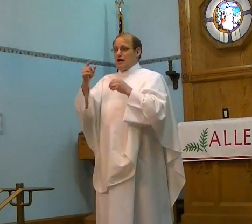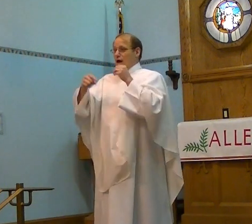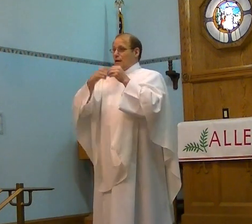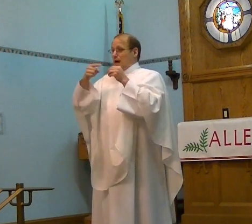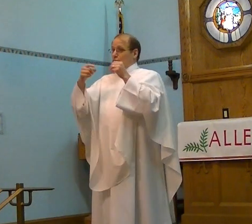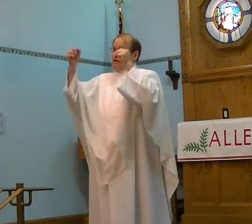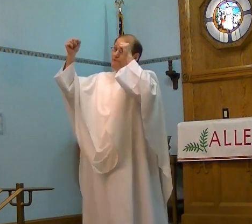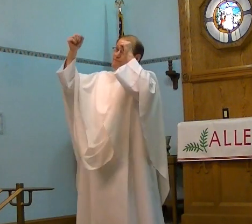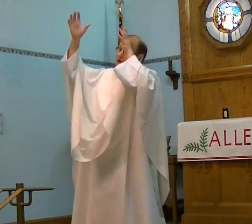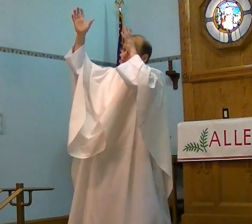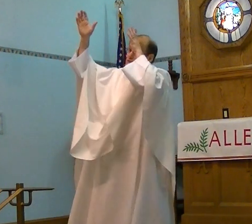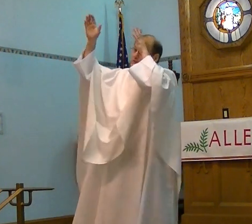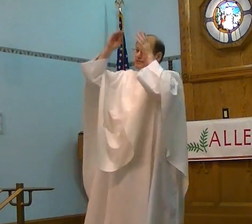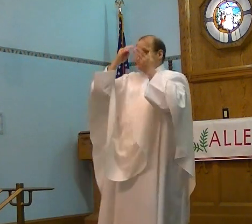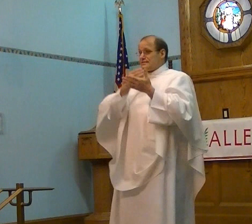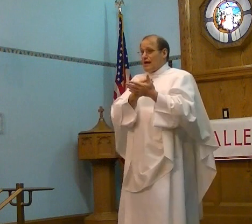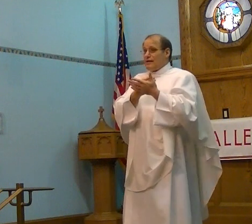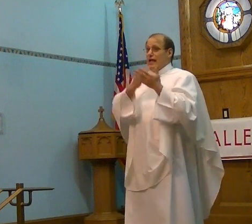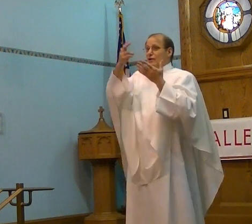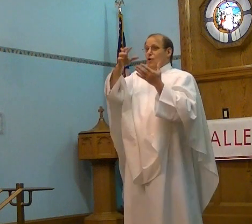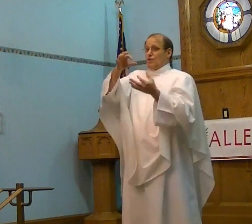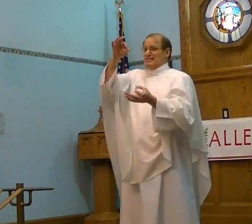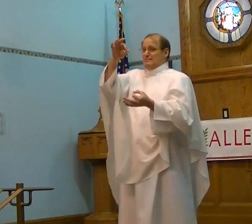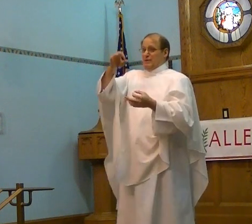about Father, Son, and Holy Spirit.